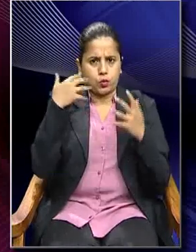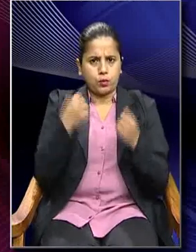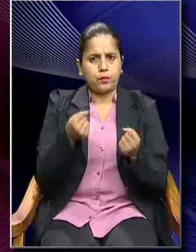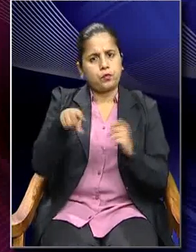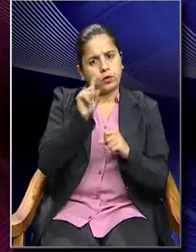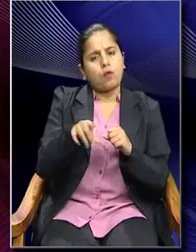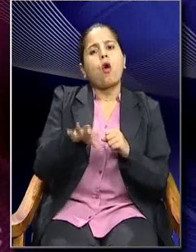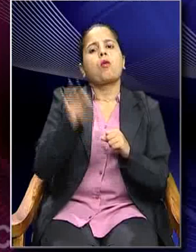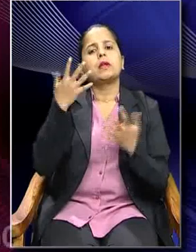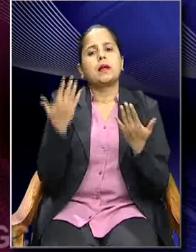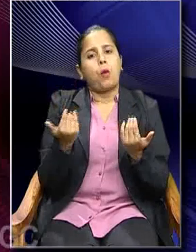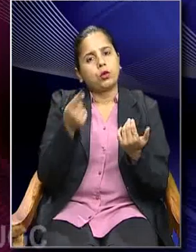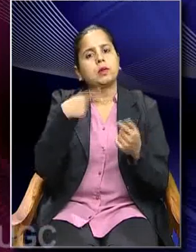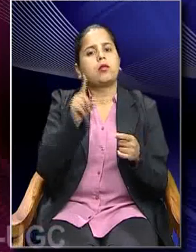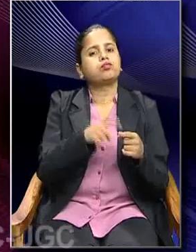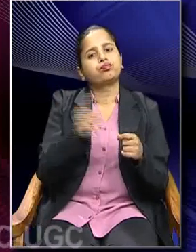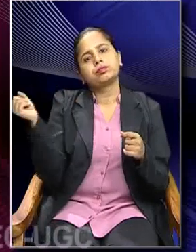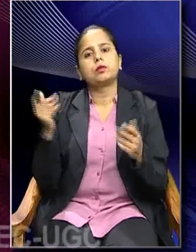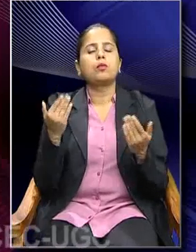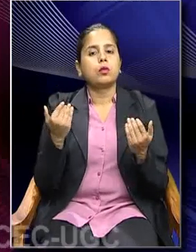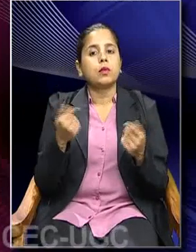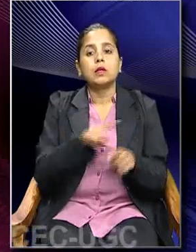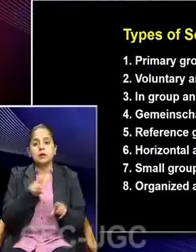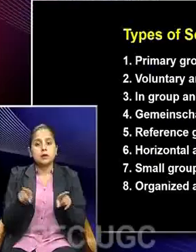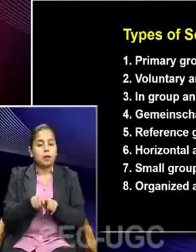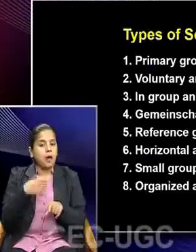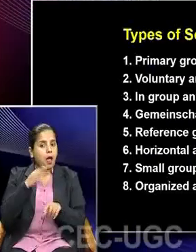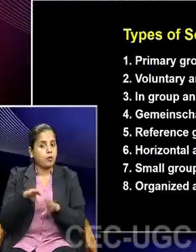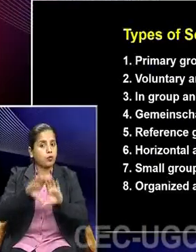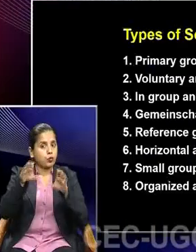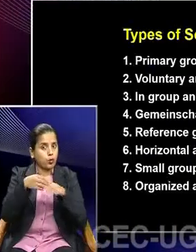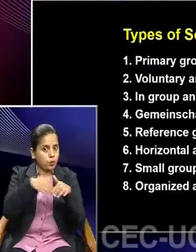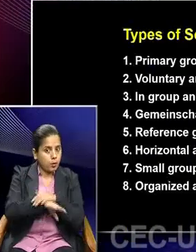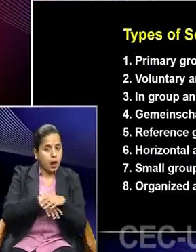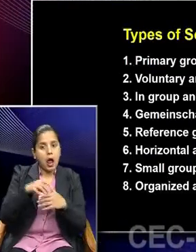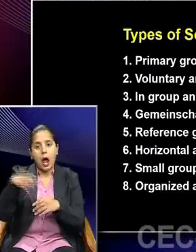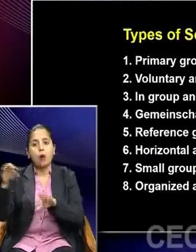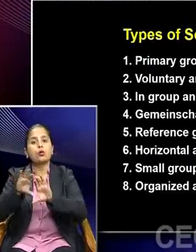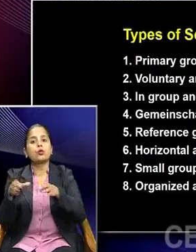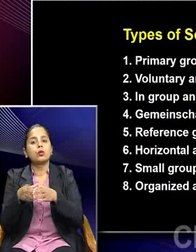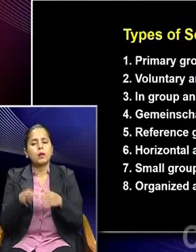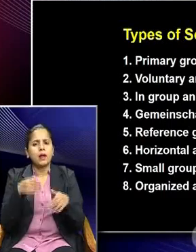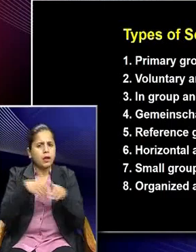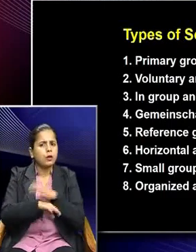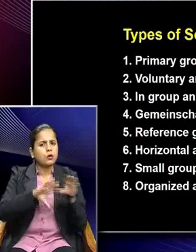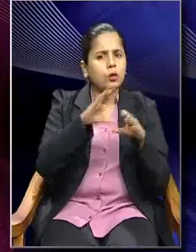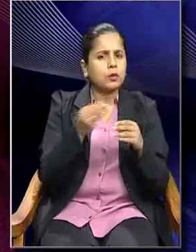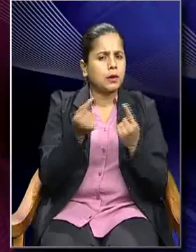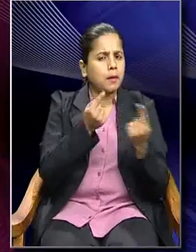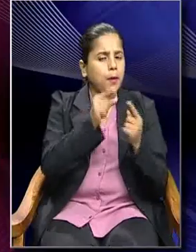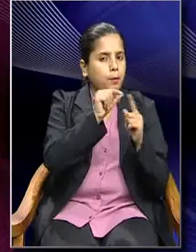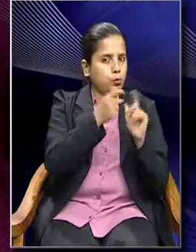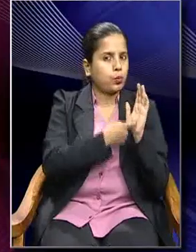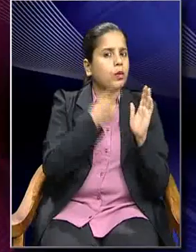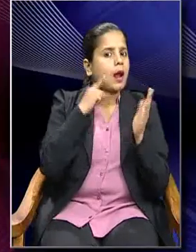the option of leaving the group. Similarly, we have in-group and out-group. In-group is something similar to the primary group,